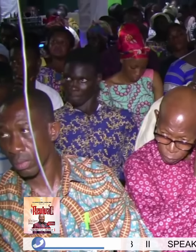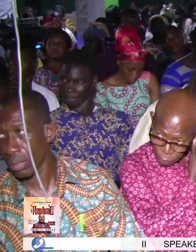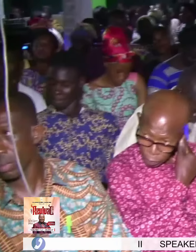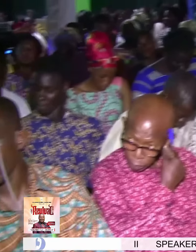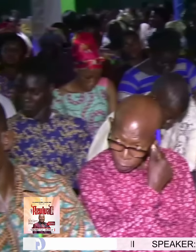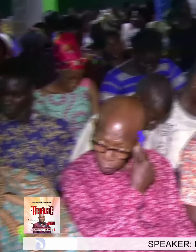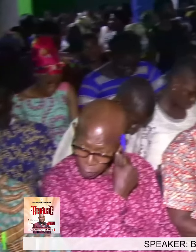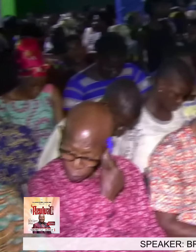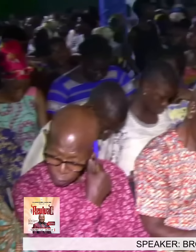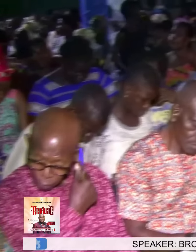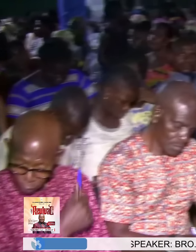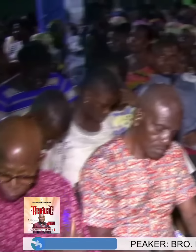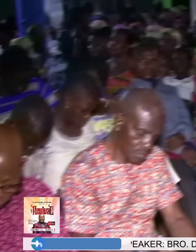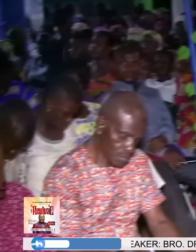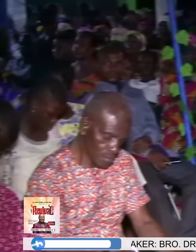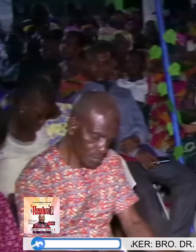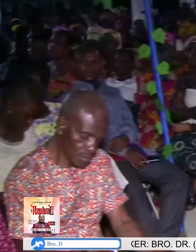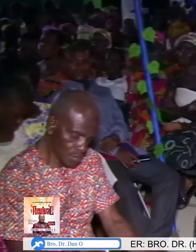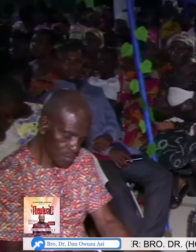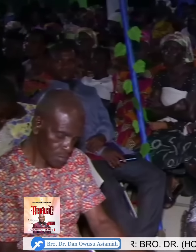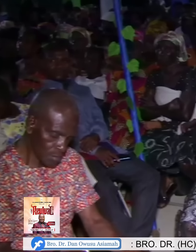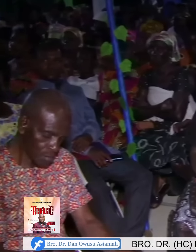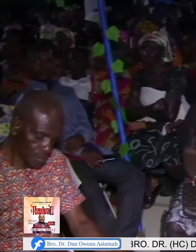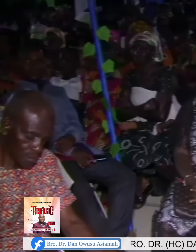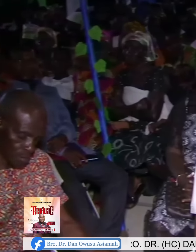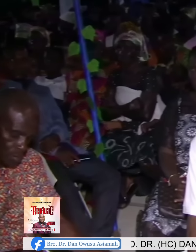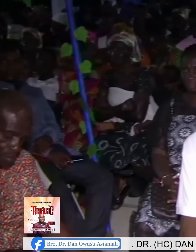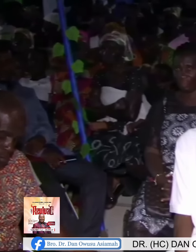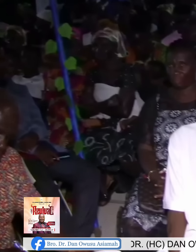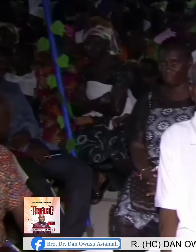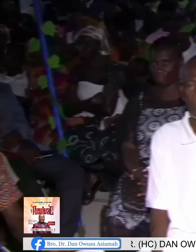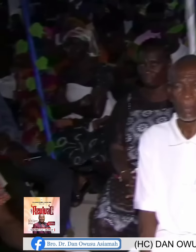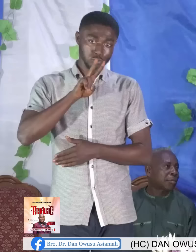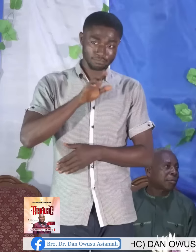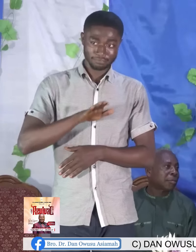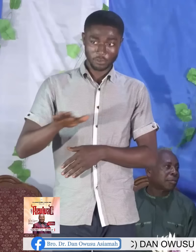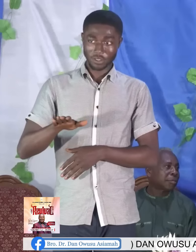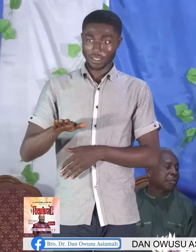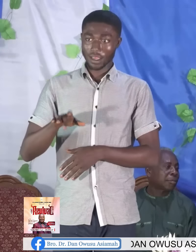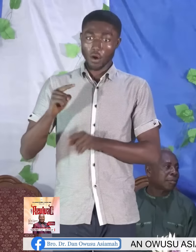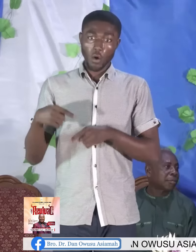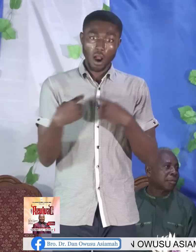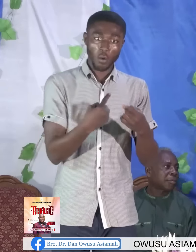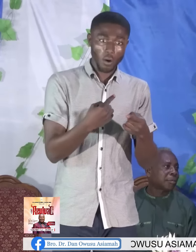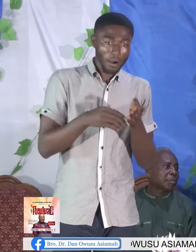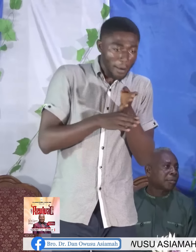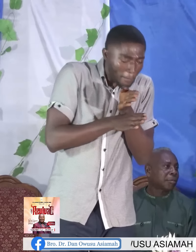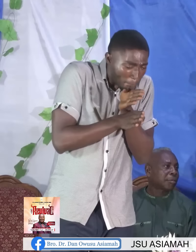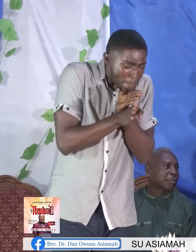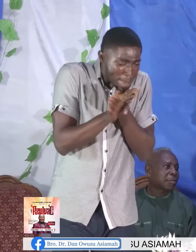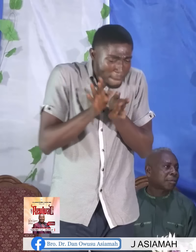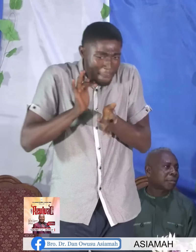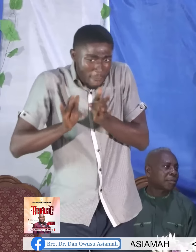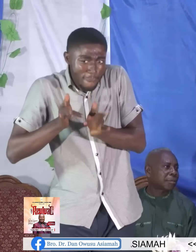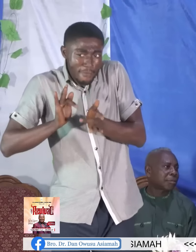No amount, a babaco, a bammy, ah, wouldn't it cheer? I'll be shan't quite out in the Adianwa. No, this kind of quachempana. Sabbe, sabbe, sabbe,